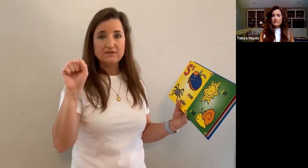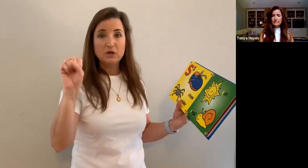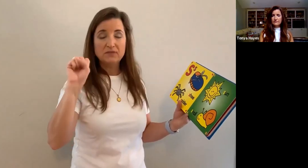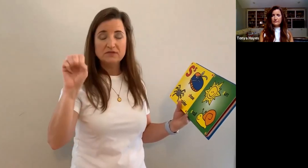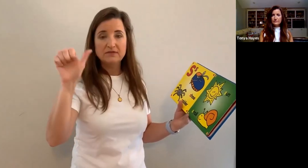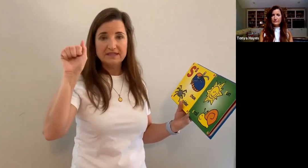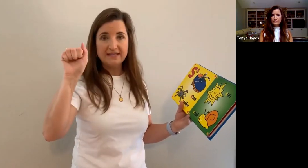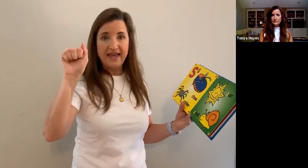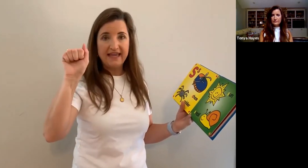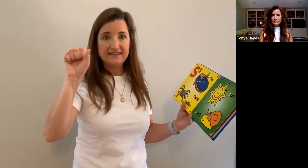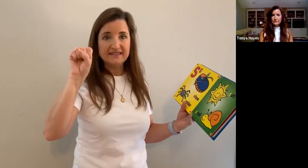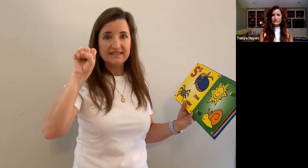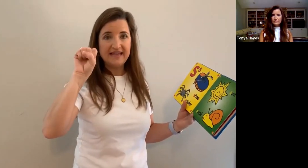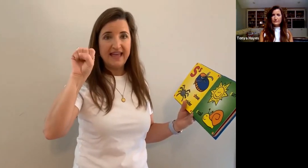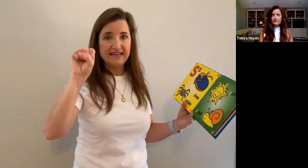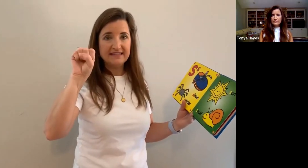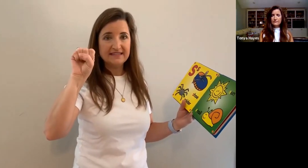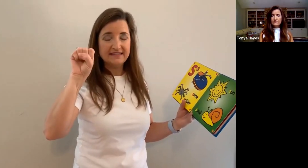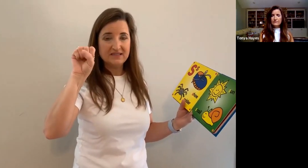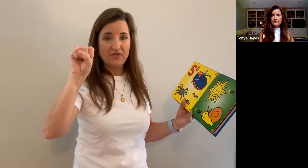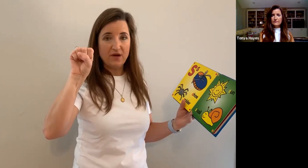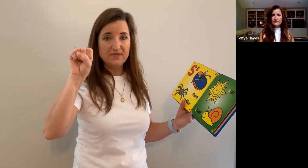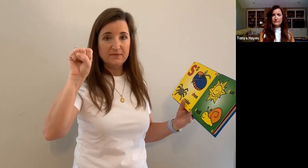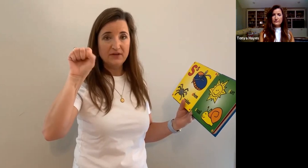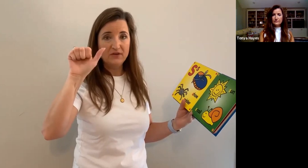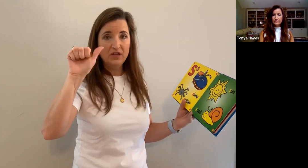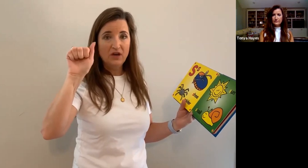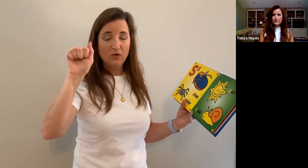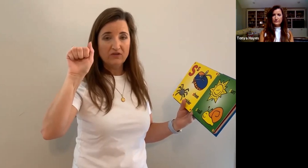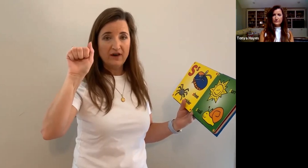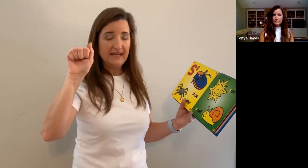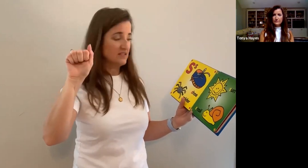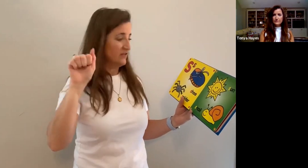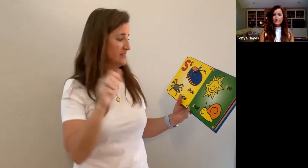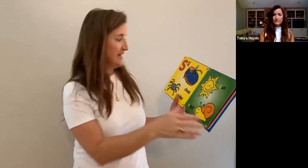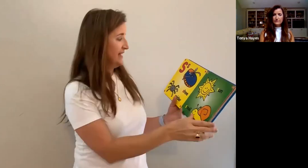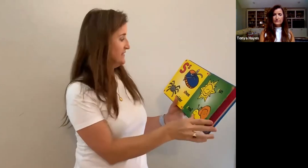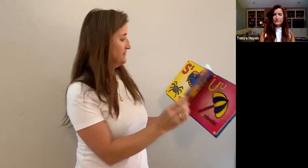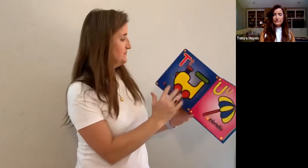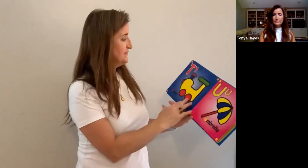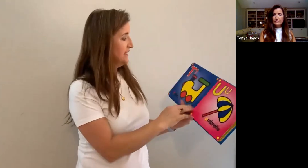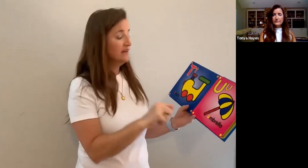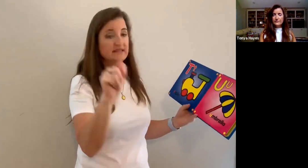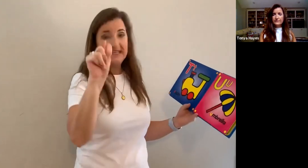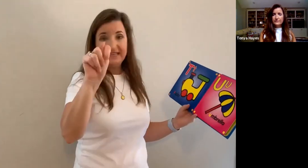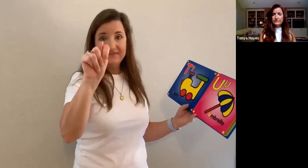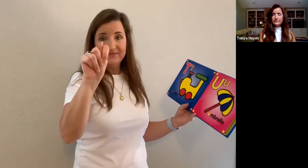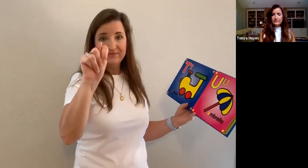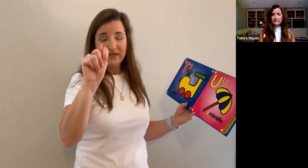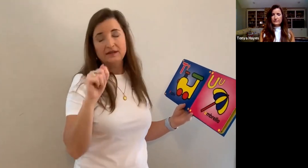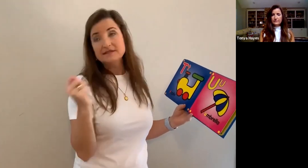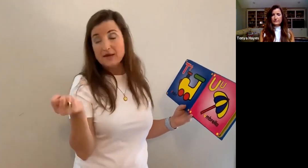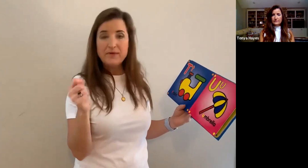S, this is A, this is S. So the thumb is in the middle, or for A, it's on the side.